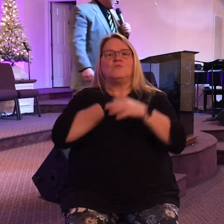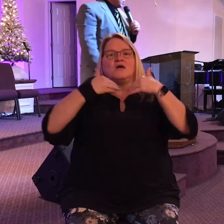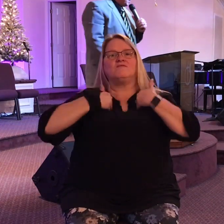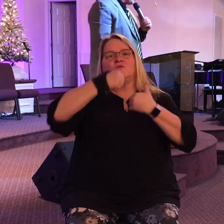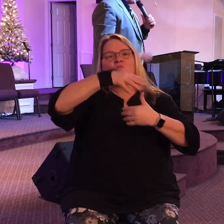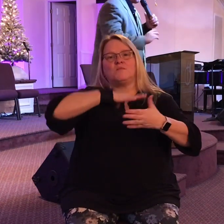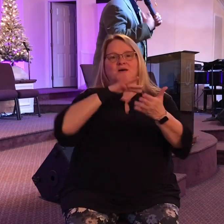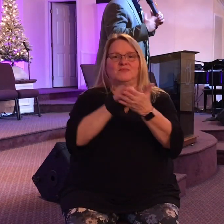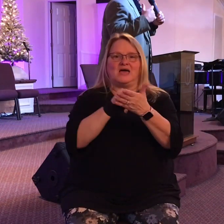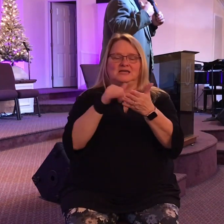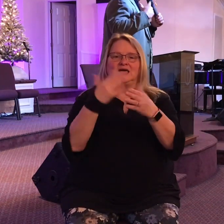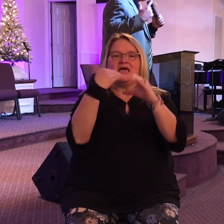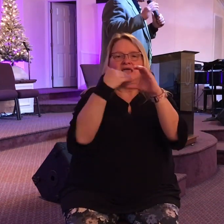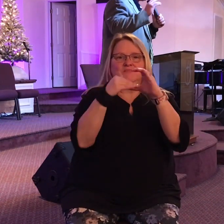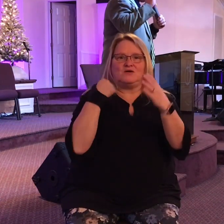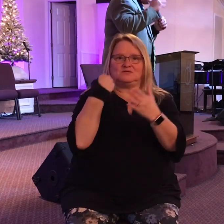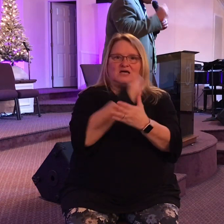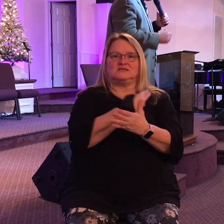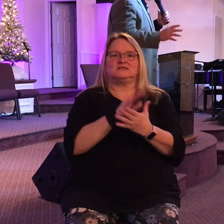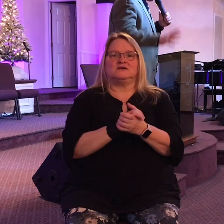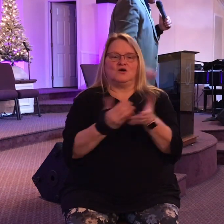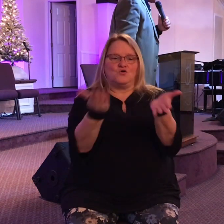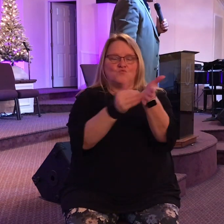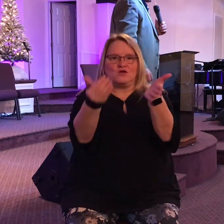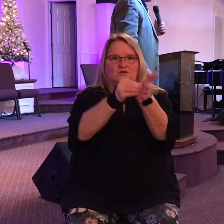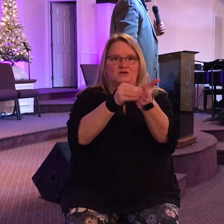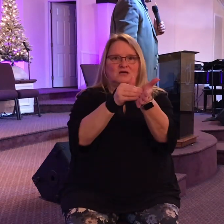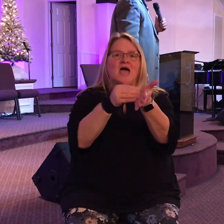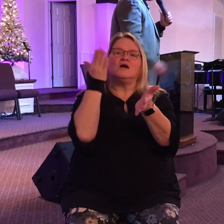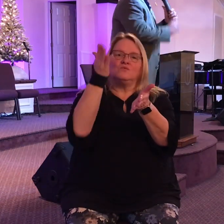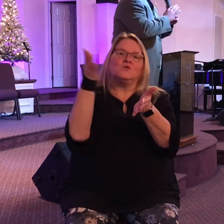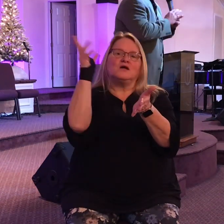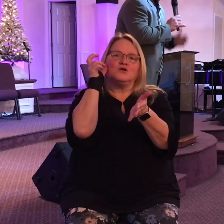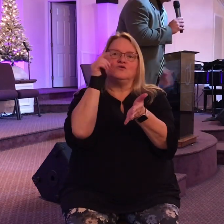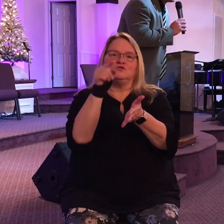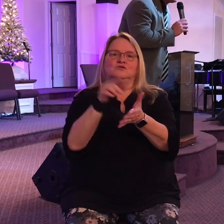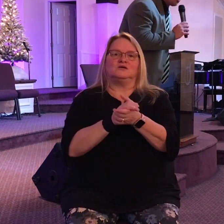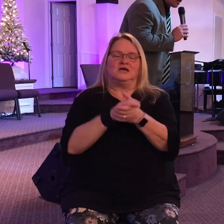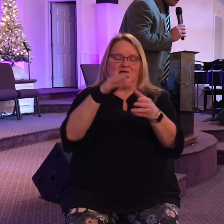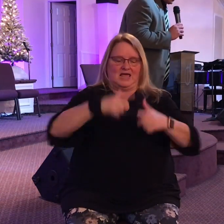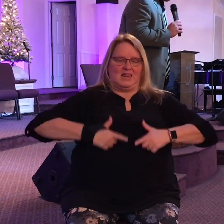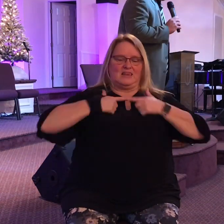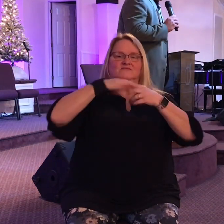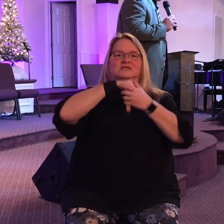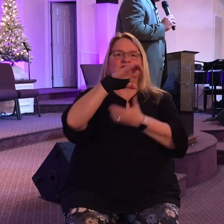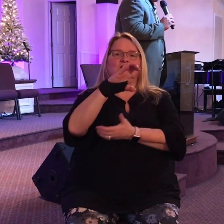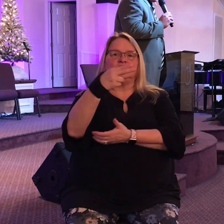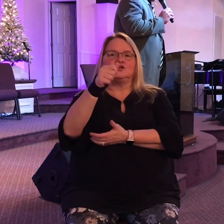regularly. She's probably about to hear what I'm about to say. She's in Charlotte, North